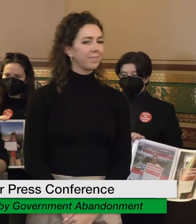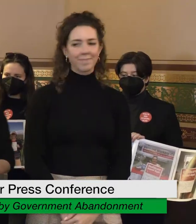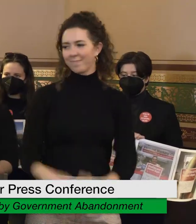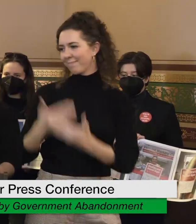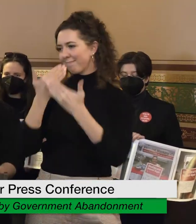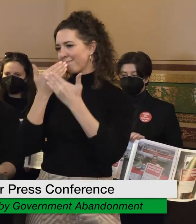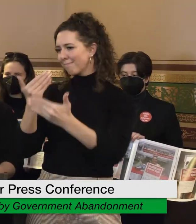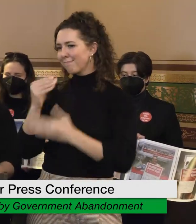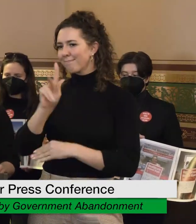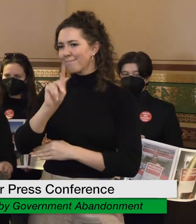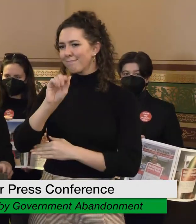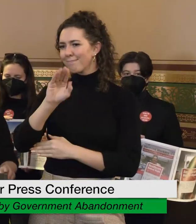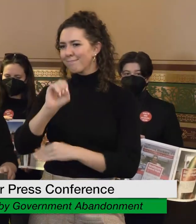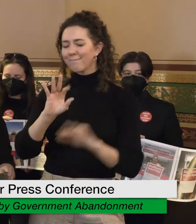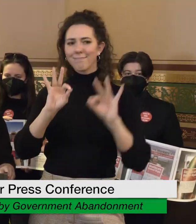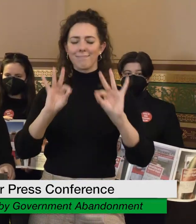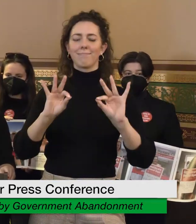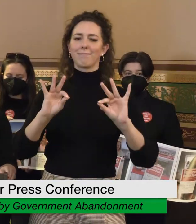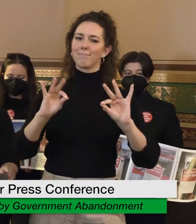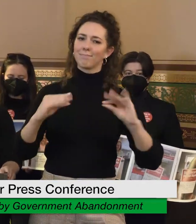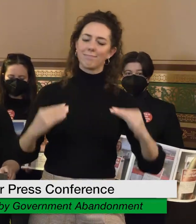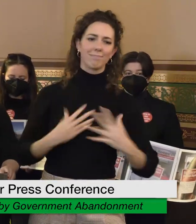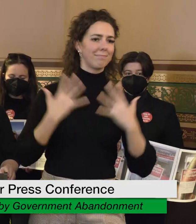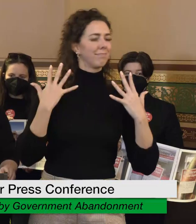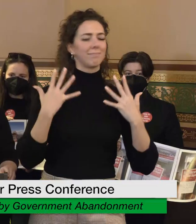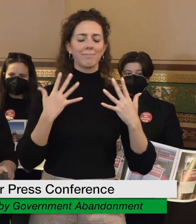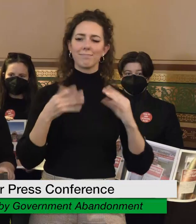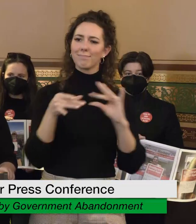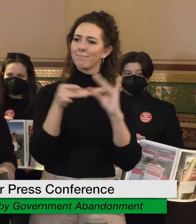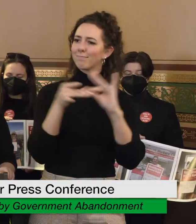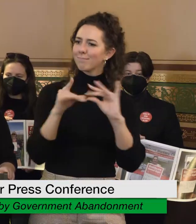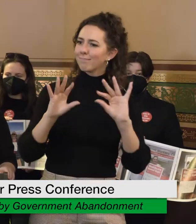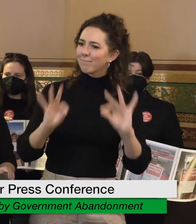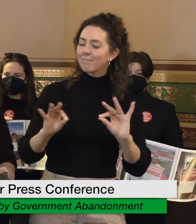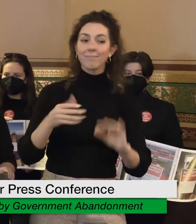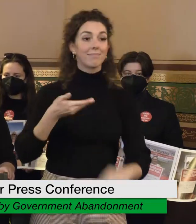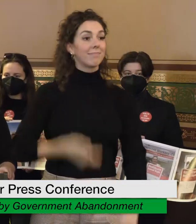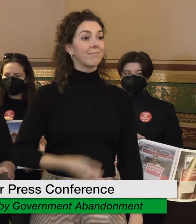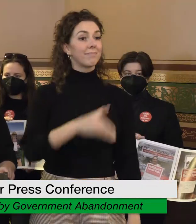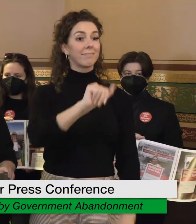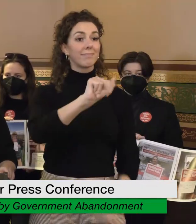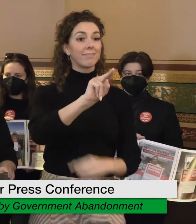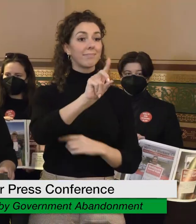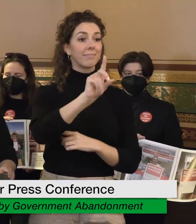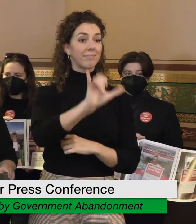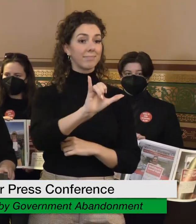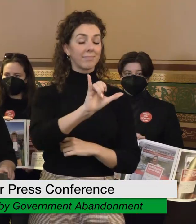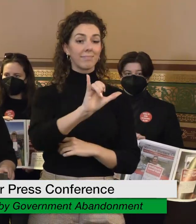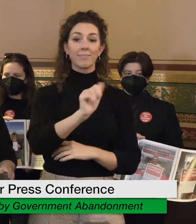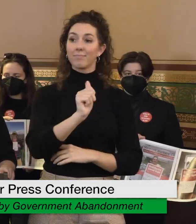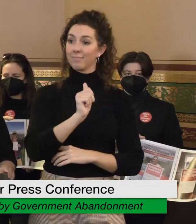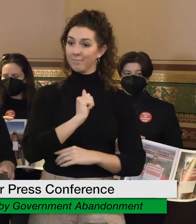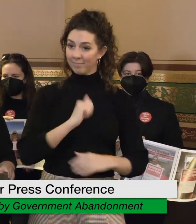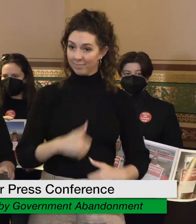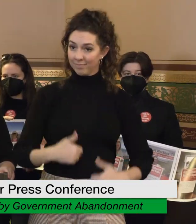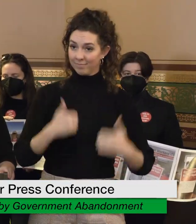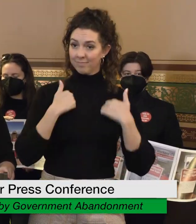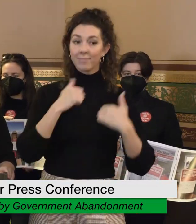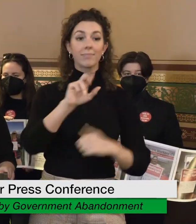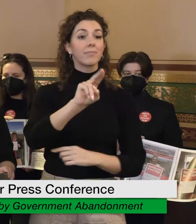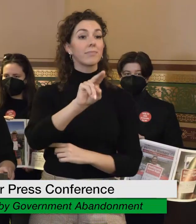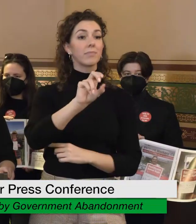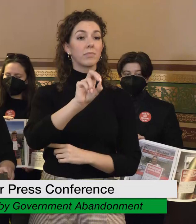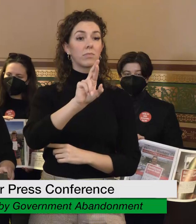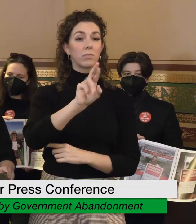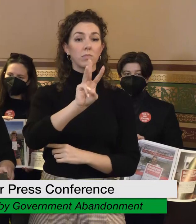Thank you, Kate, so much for that rousing introduction. As she said, my name is Andy Lindquist. I am a resident of Norwich, Vermont,